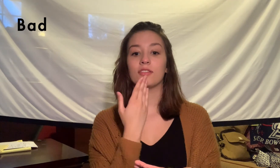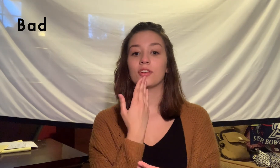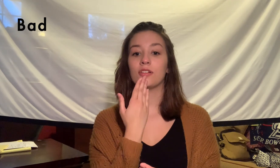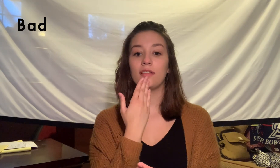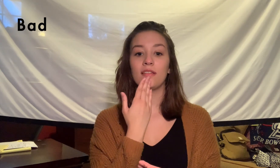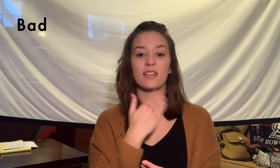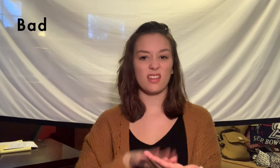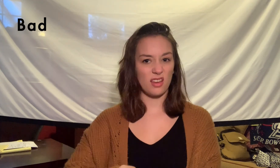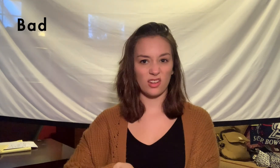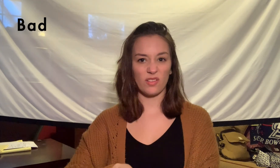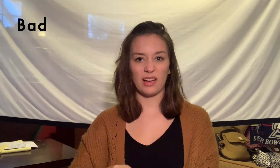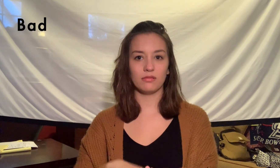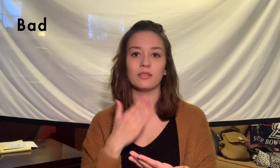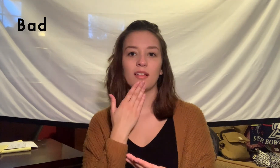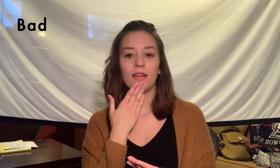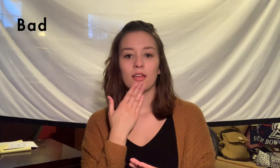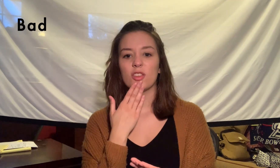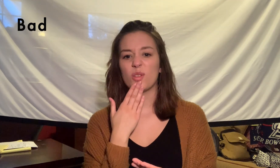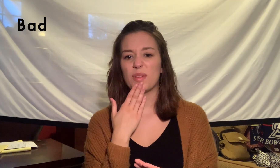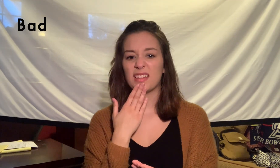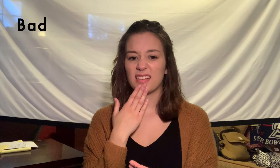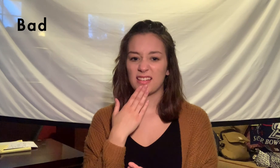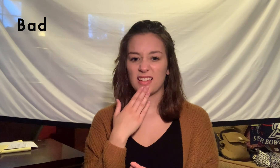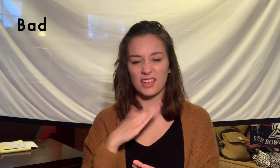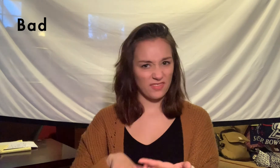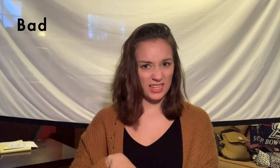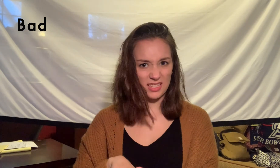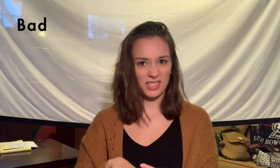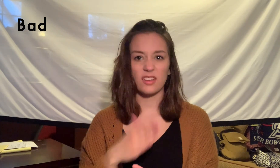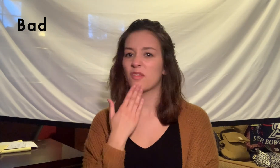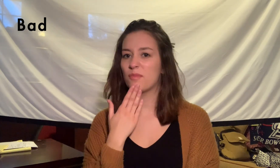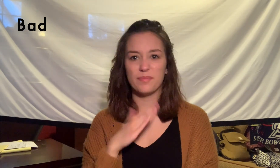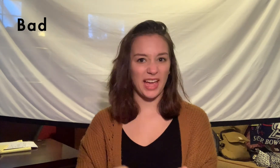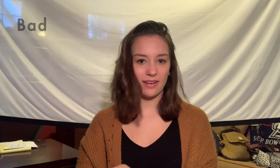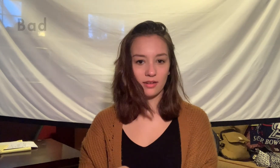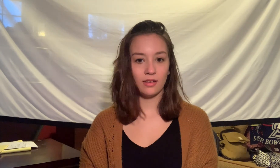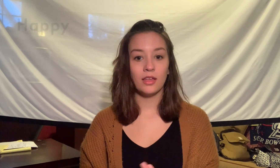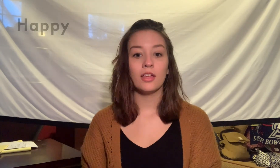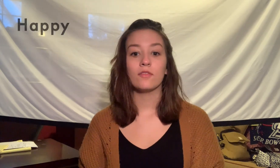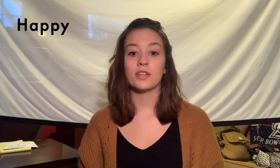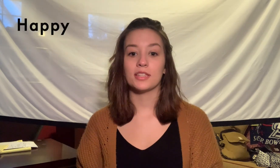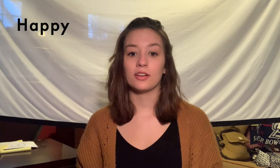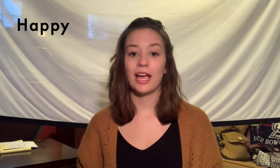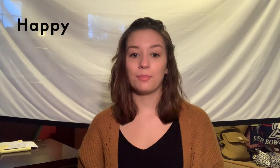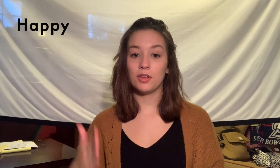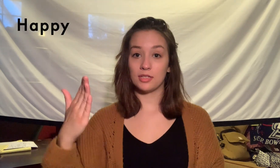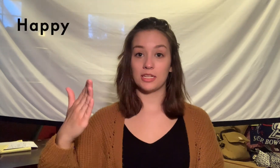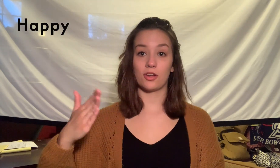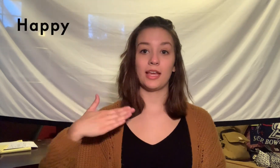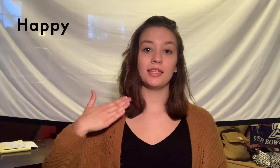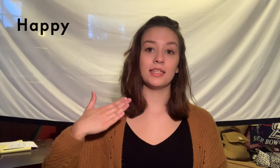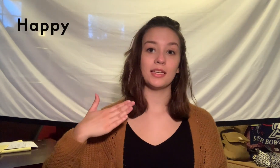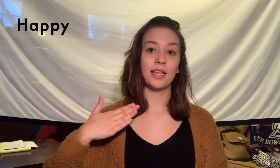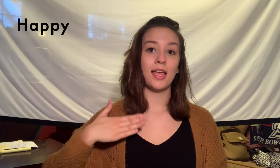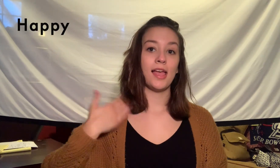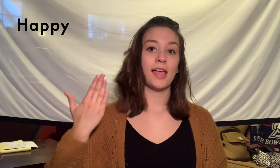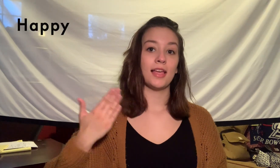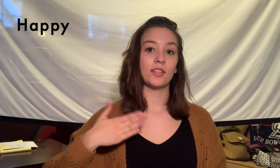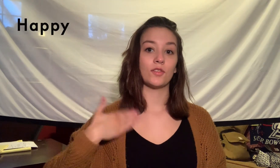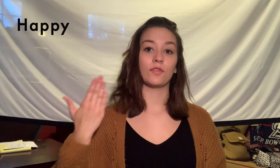turn it and go out. And you want to make a face that's kind of bad. I'm gonna say you're happy, and take your hand, sort of